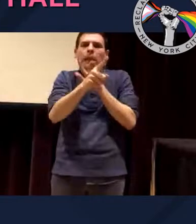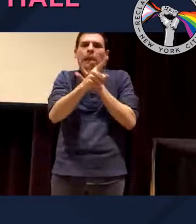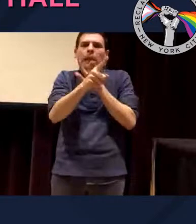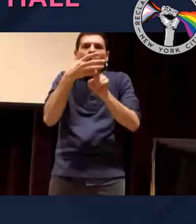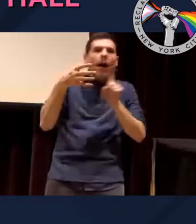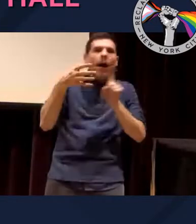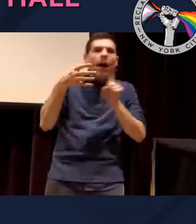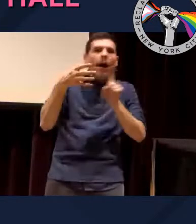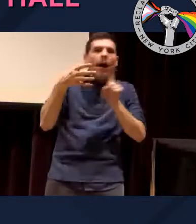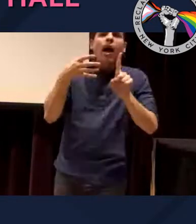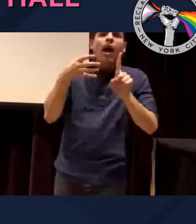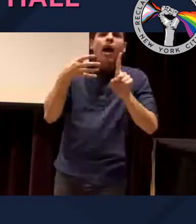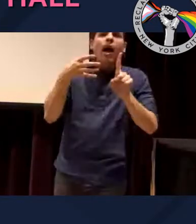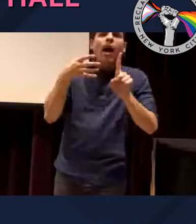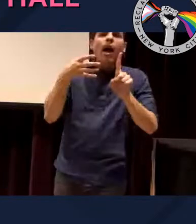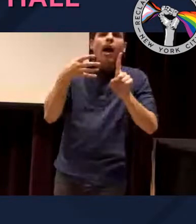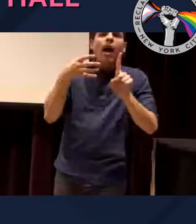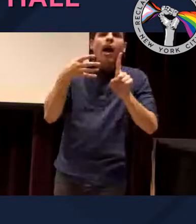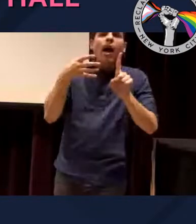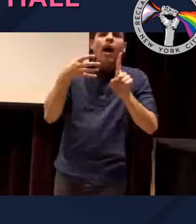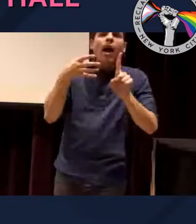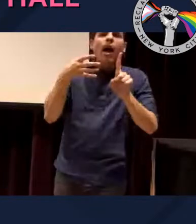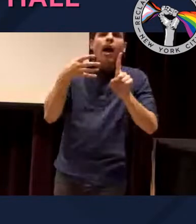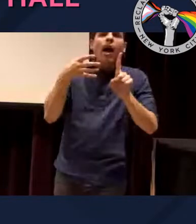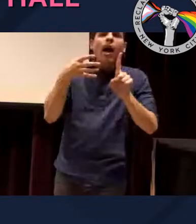lined with barbed wire. So